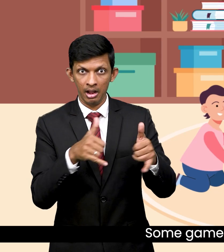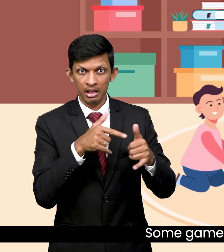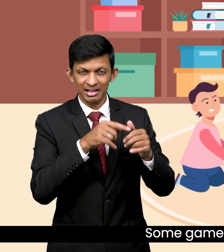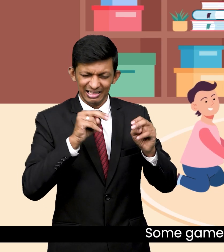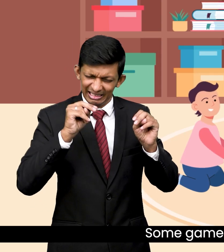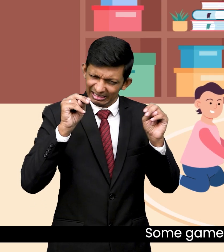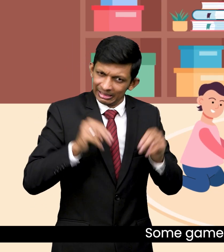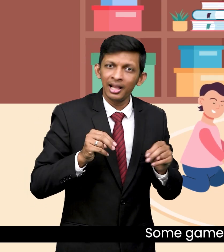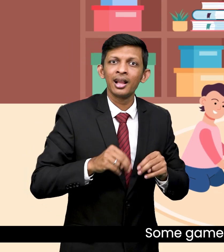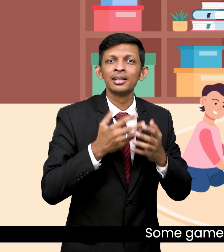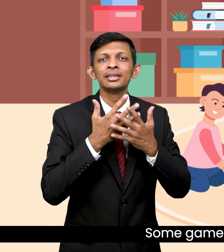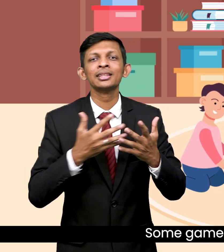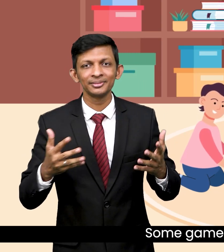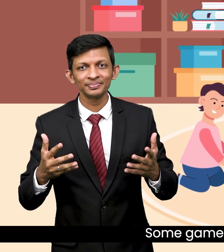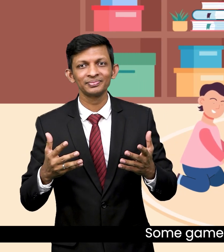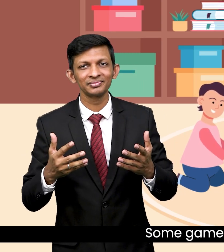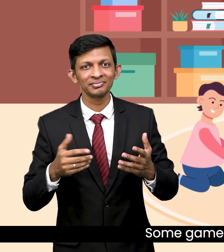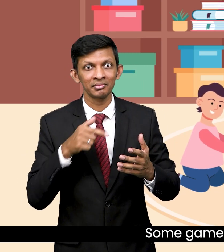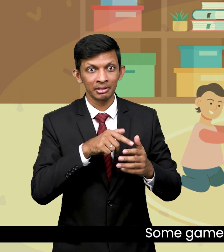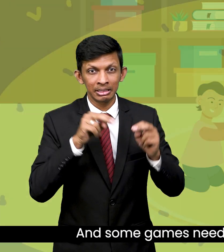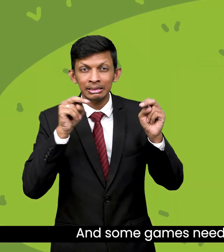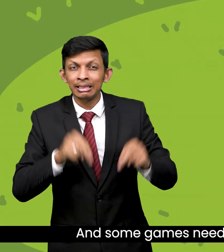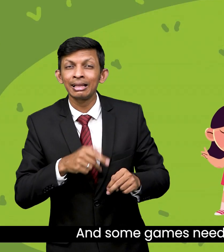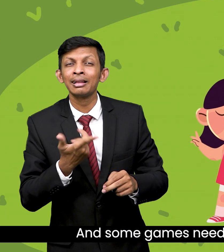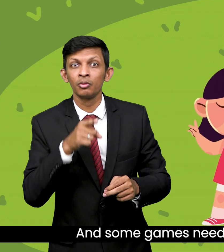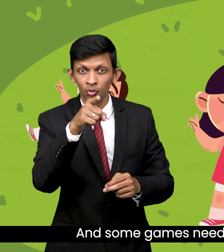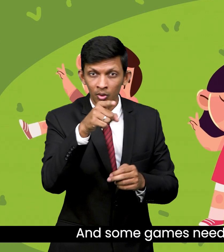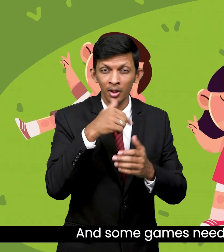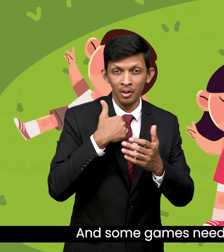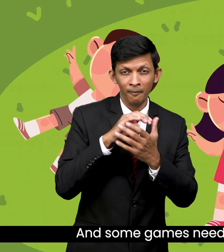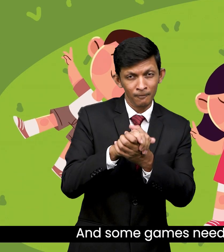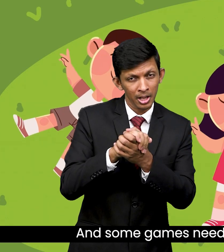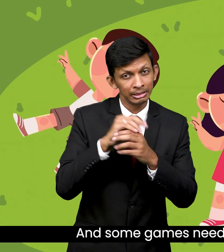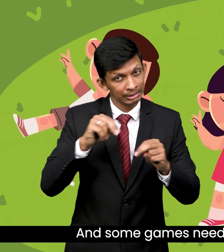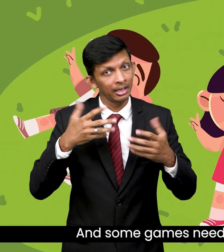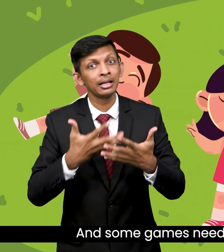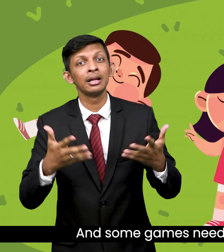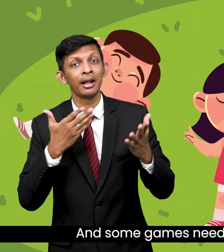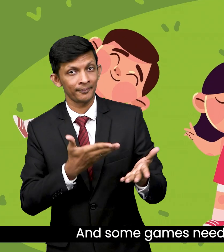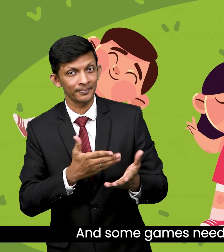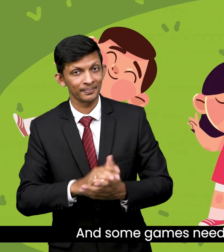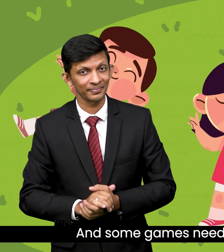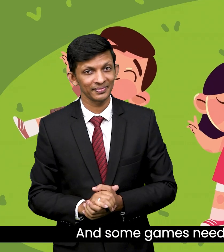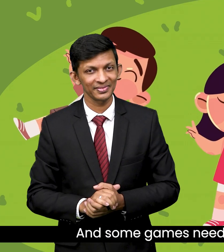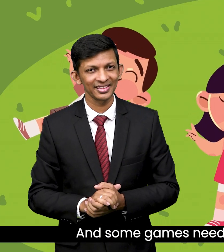Some games require things, and some games need only you and your